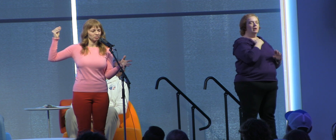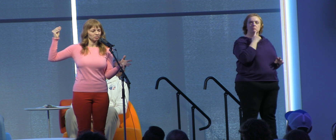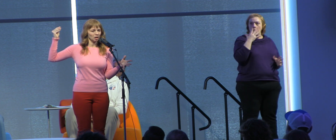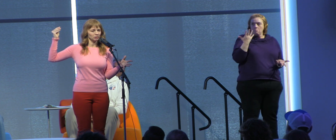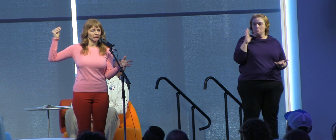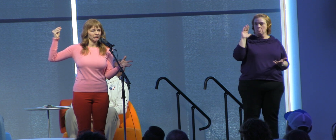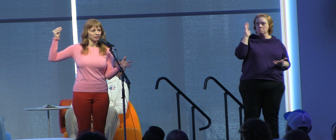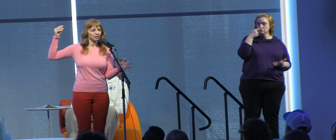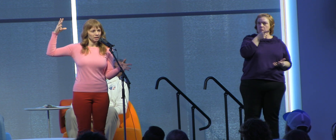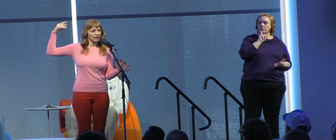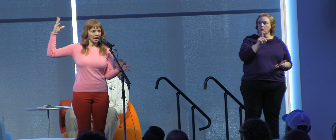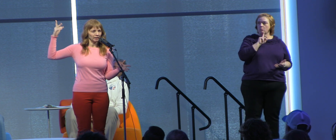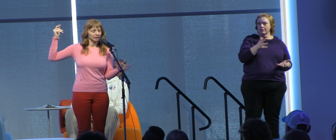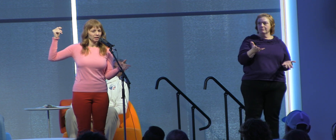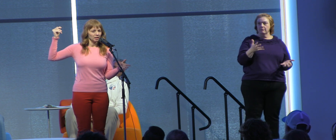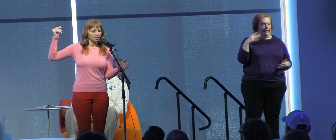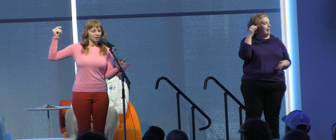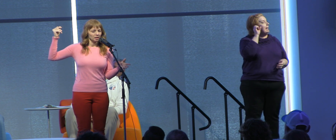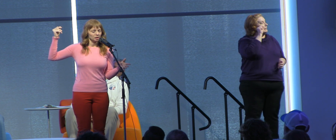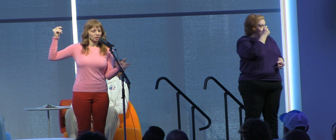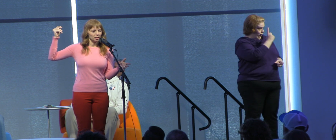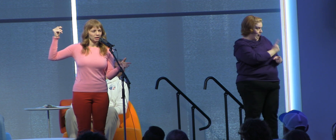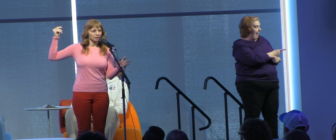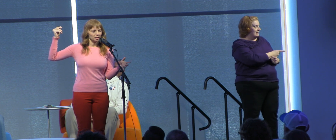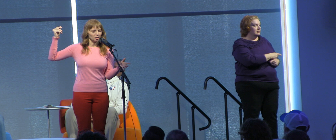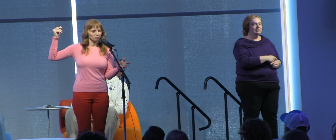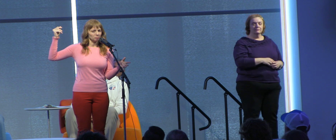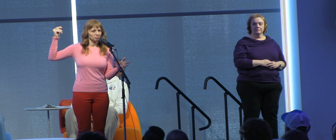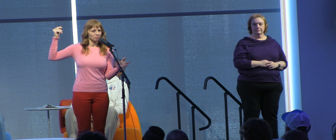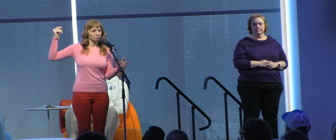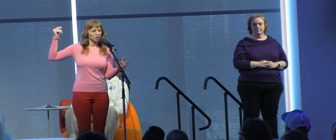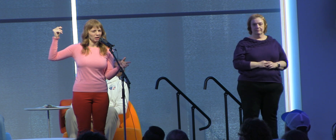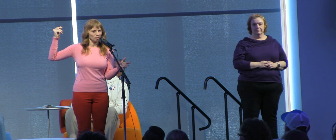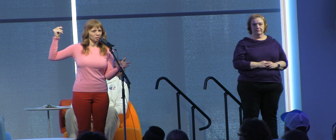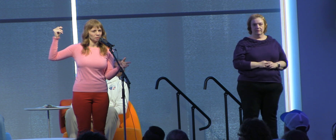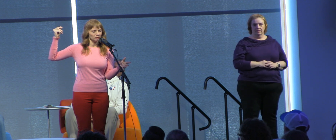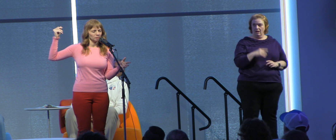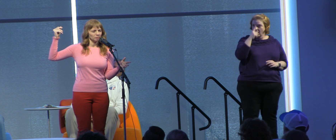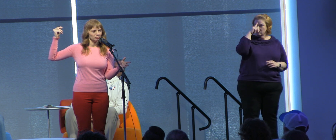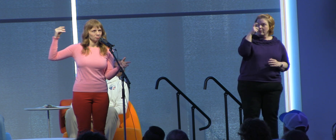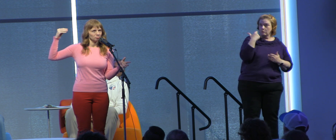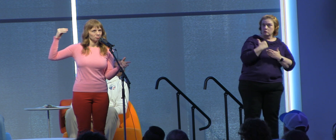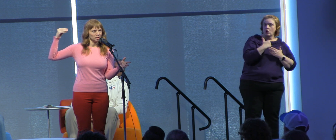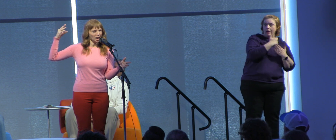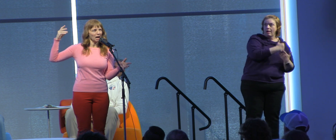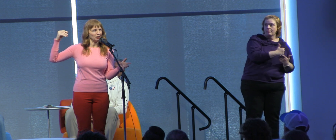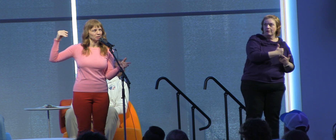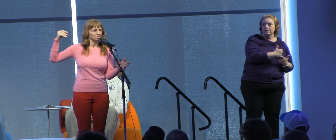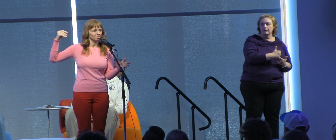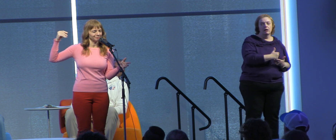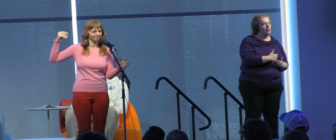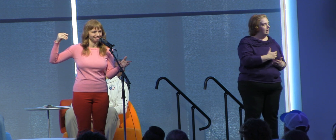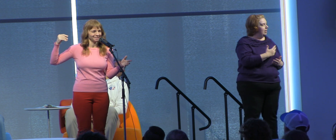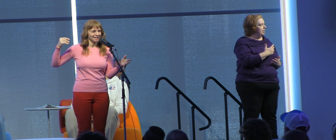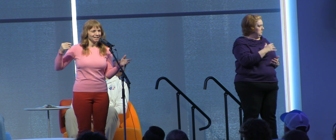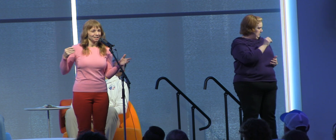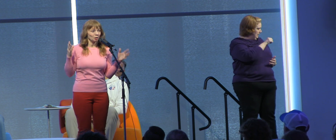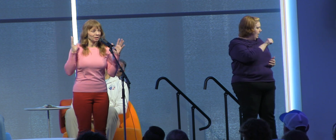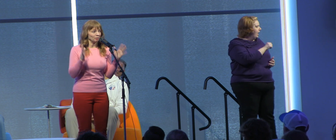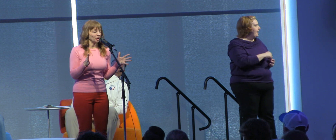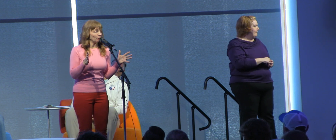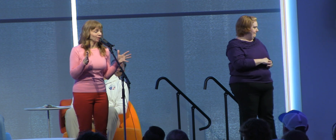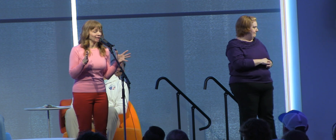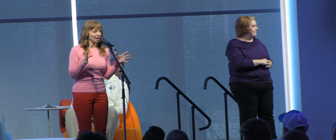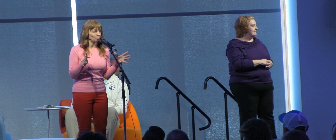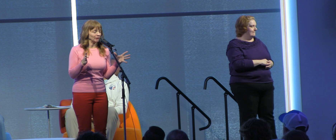seems lonely. Yeah. Do you think we should help him? Yeah. So